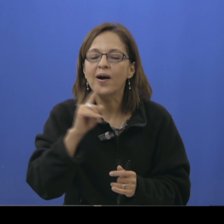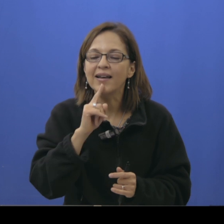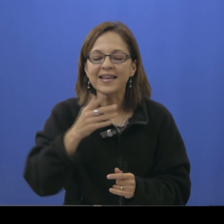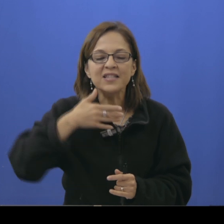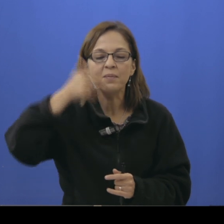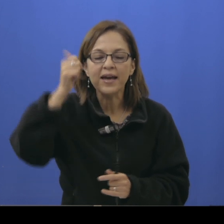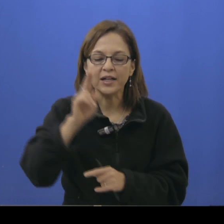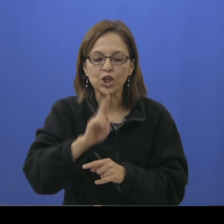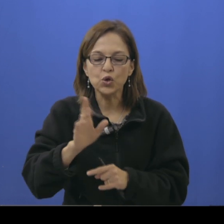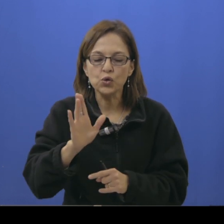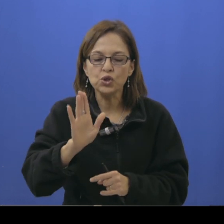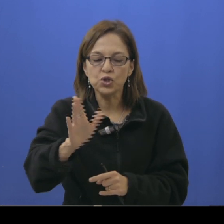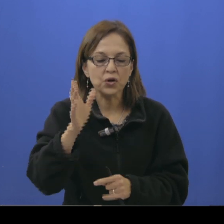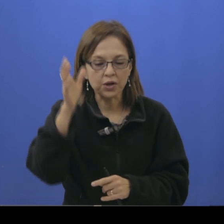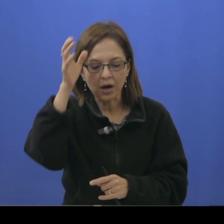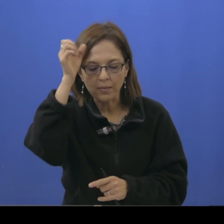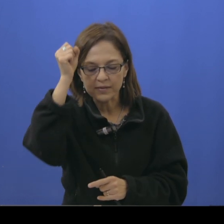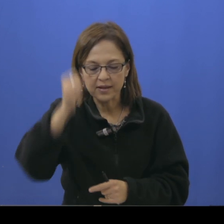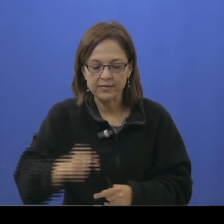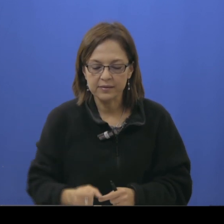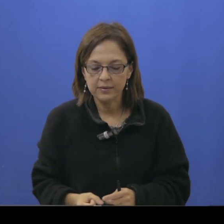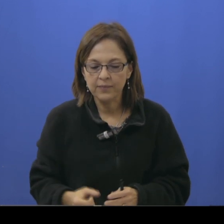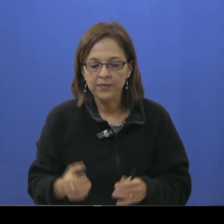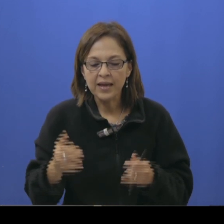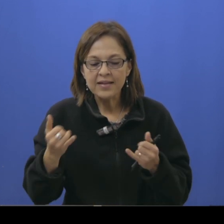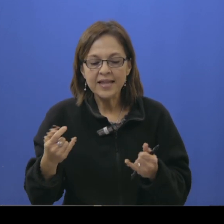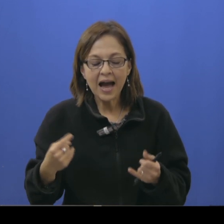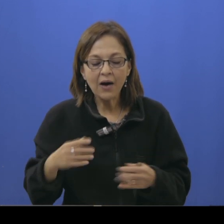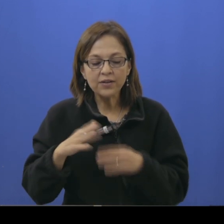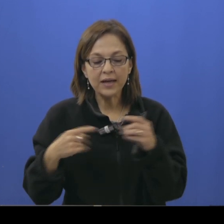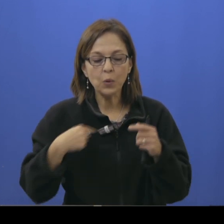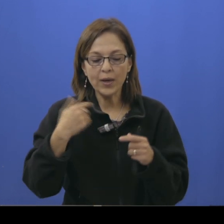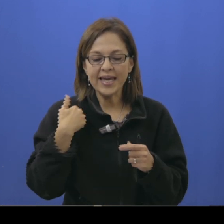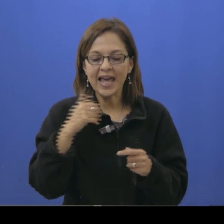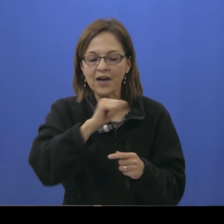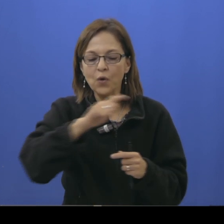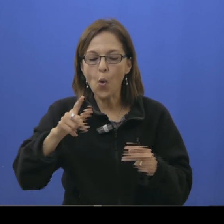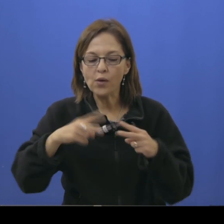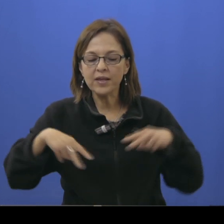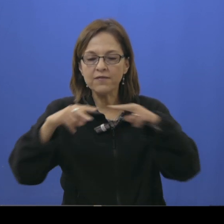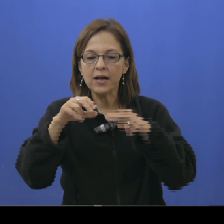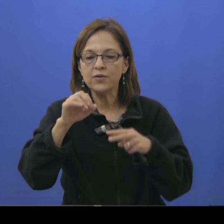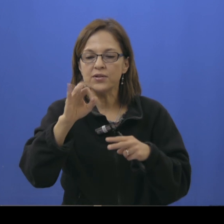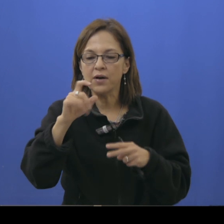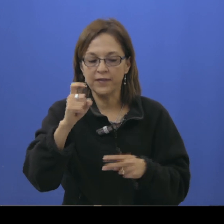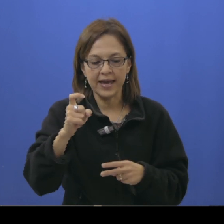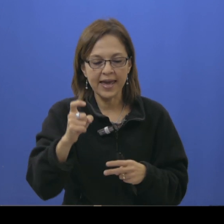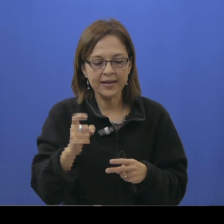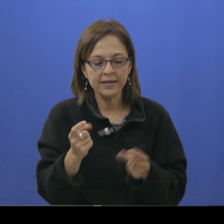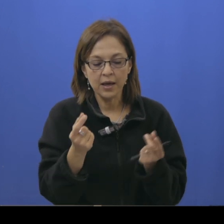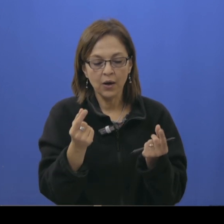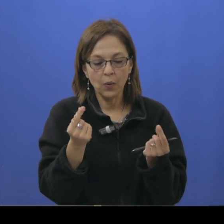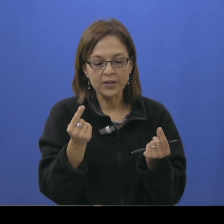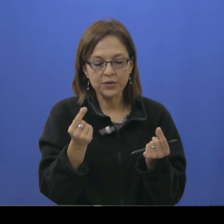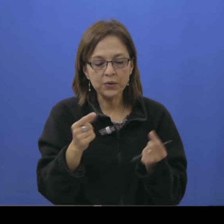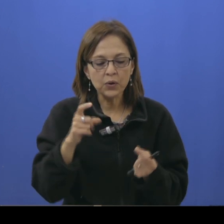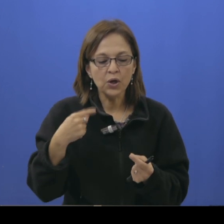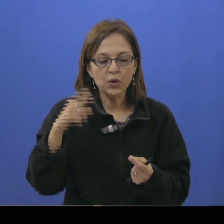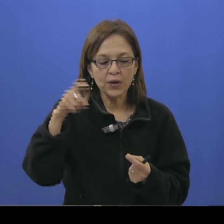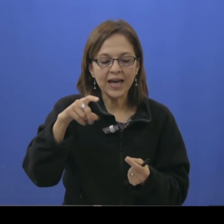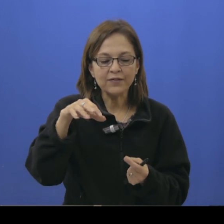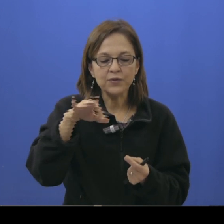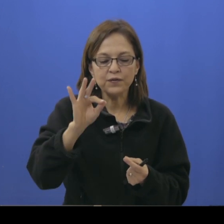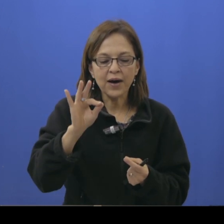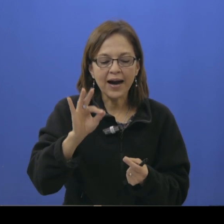That's why it's better use your common sense. Now that we have all the values of x, what you do?